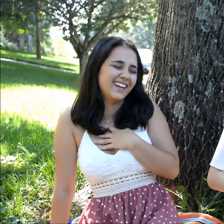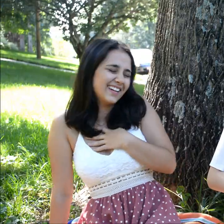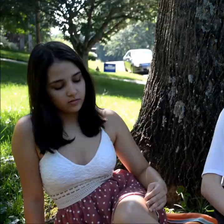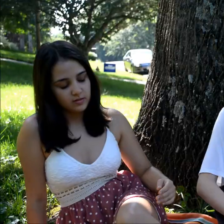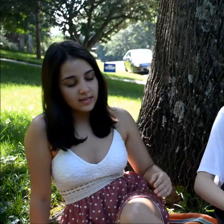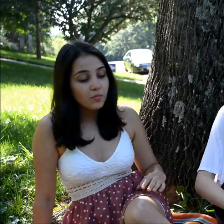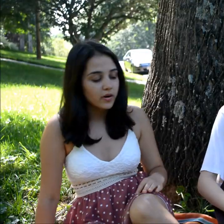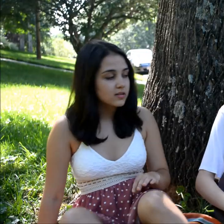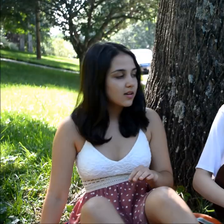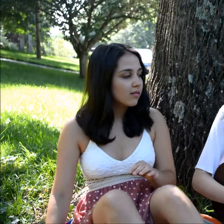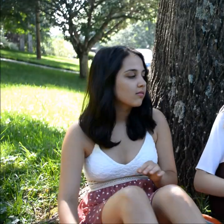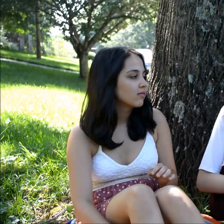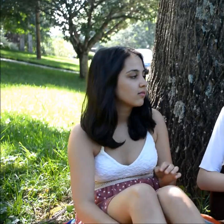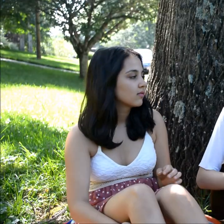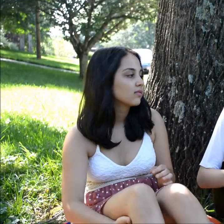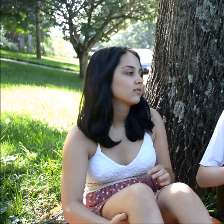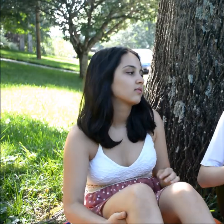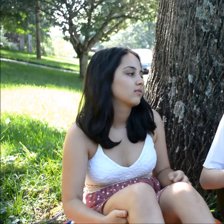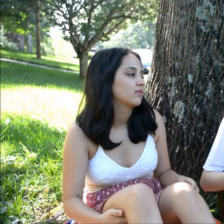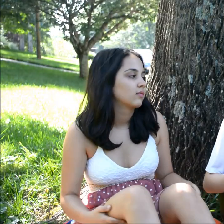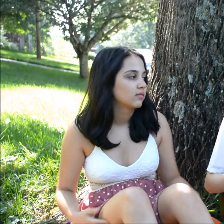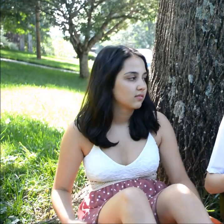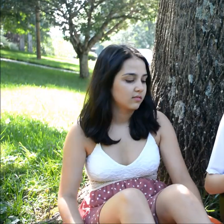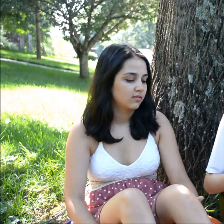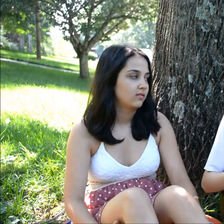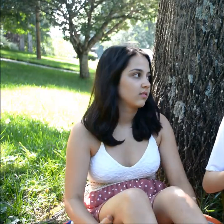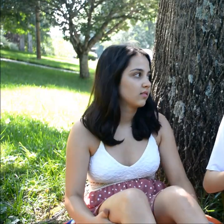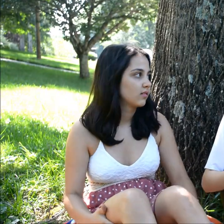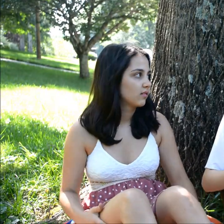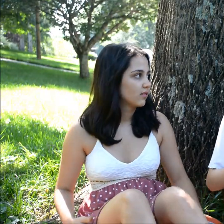Wasn't that moist though? I already suppressed the memory